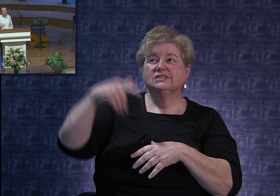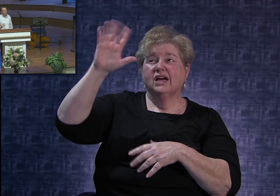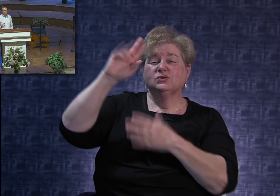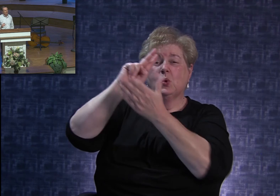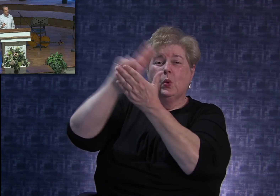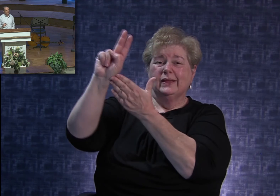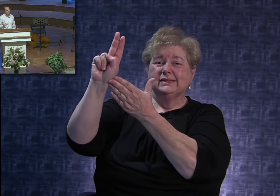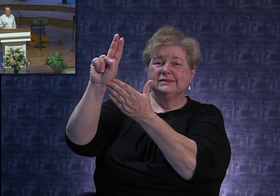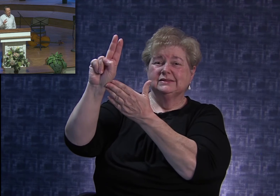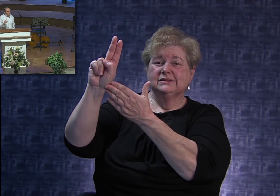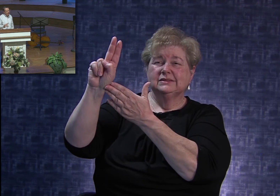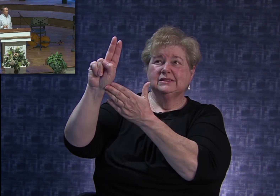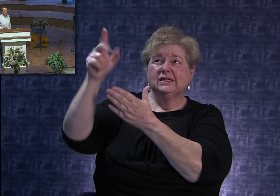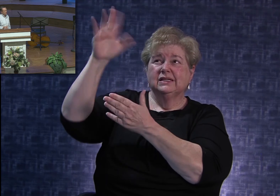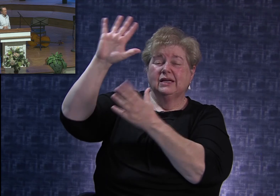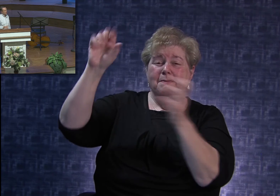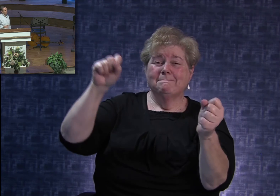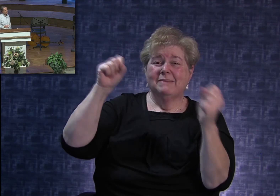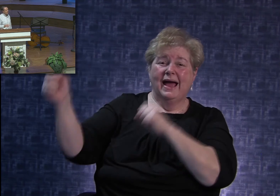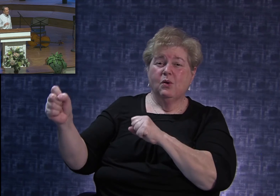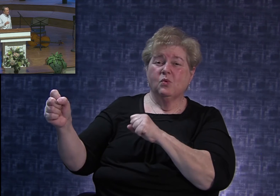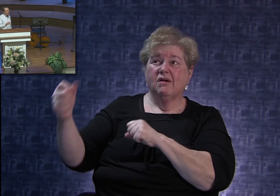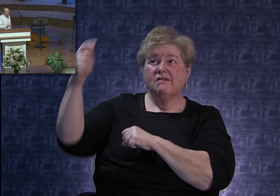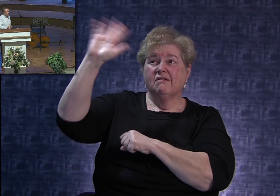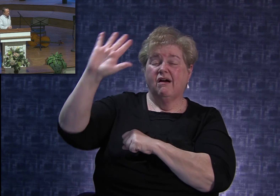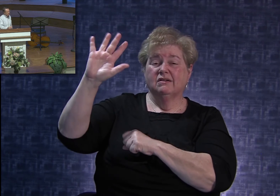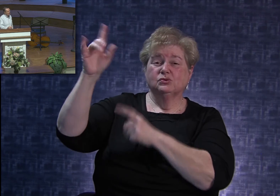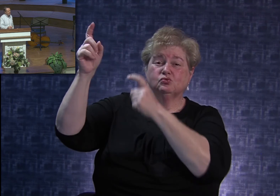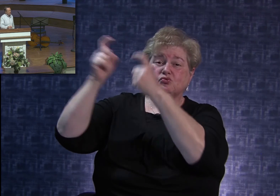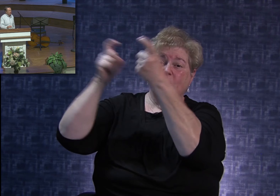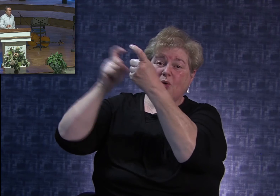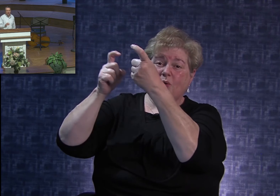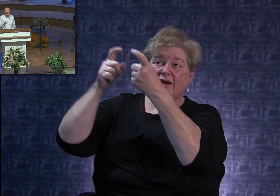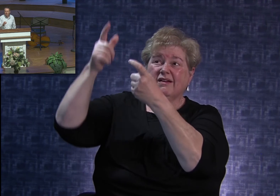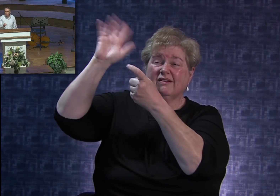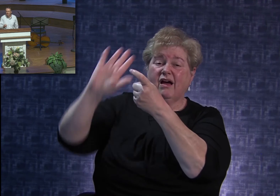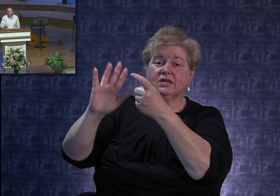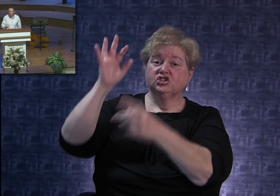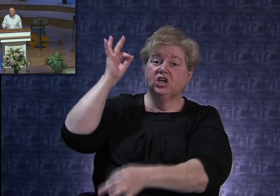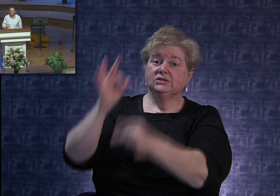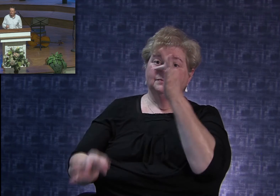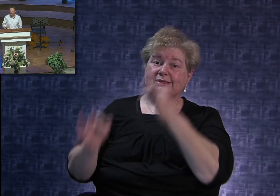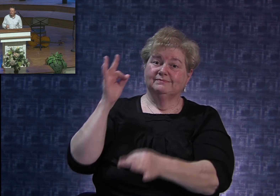holiness and God's power, and God's sovereignty, and God's